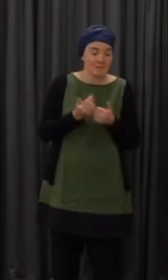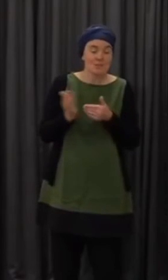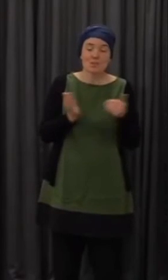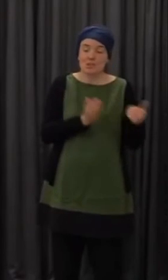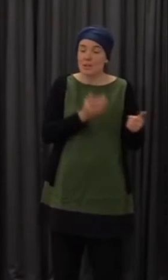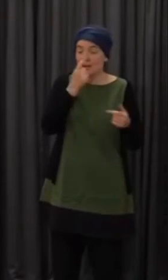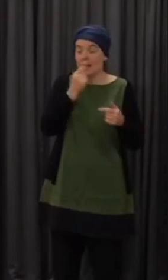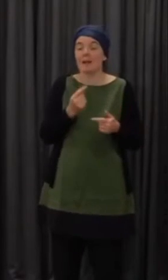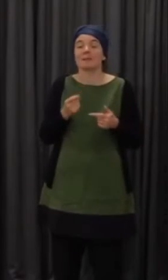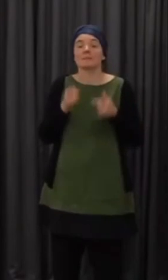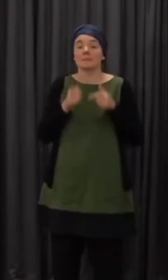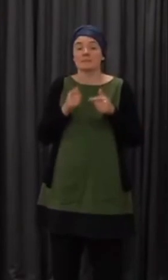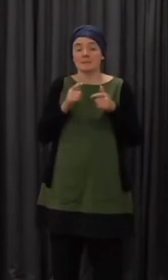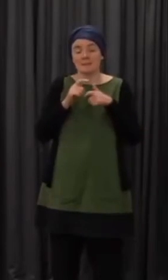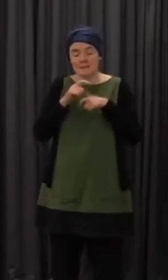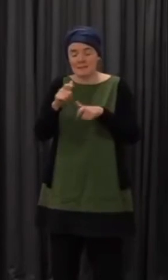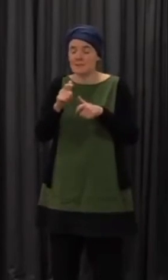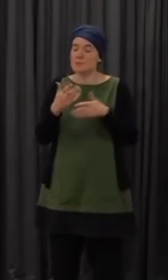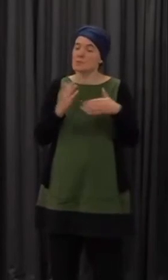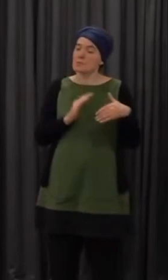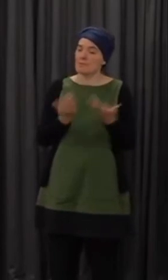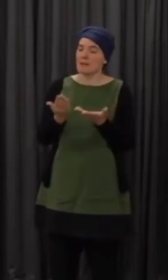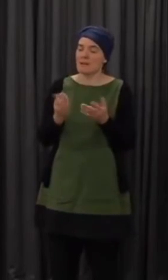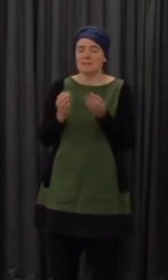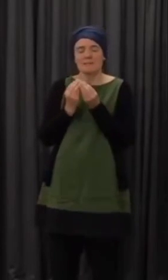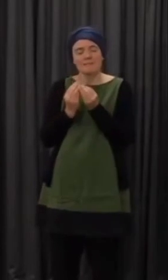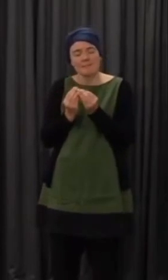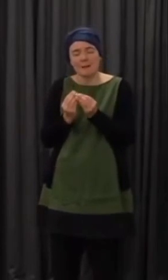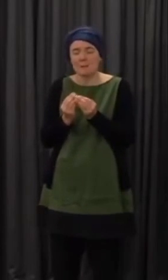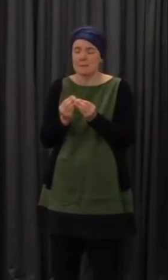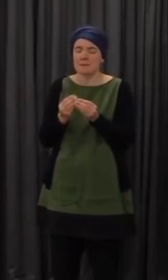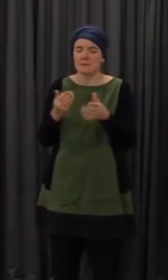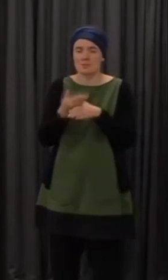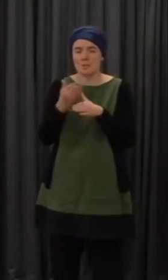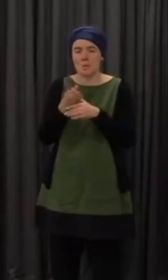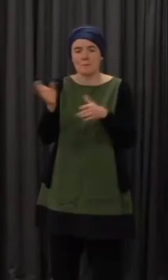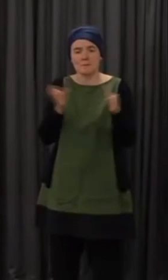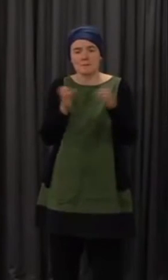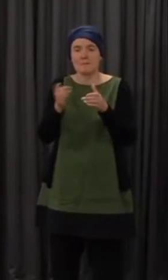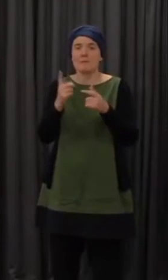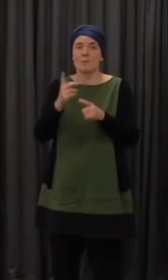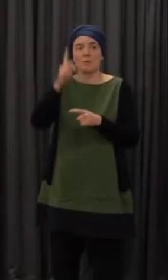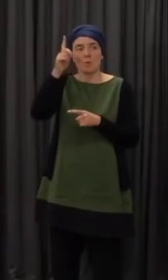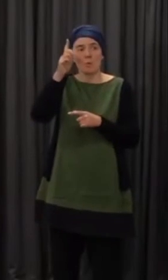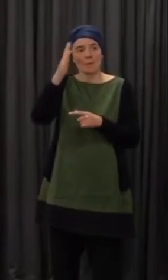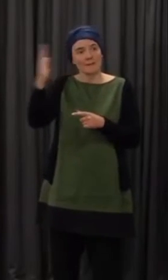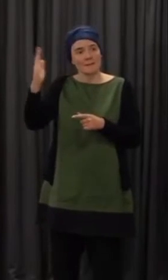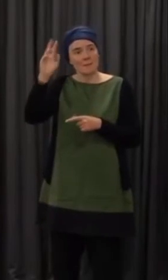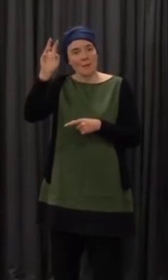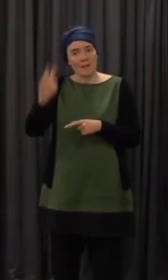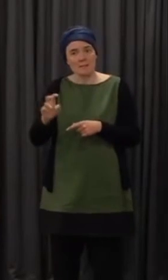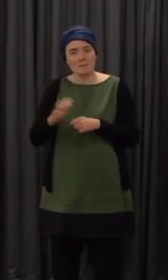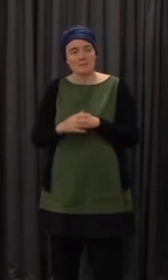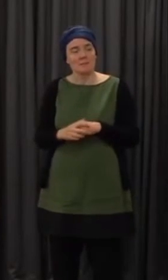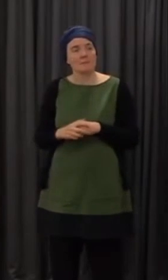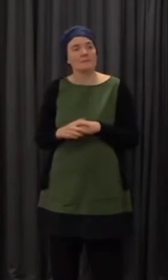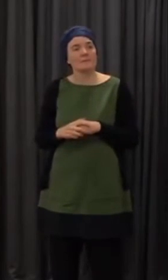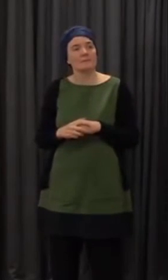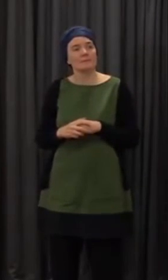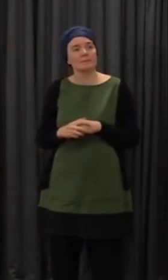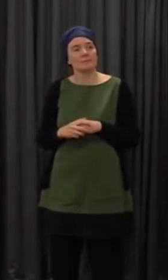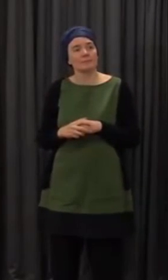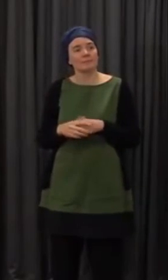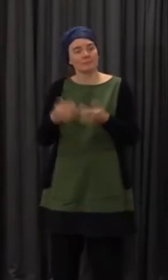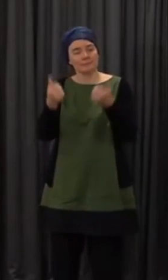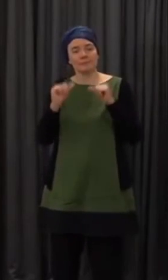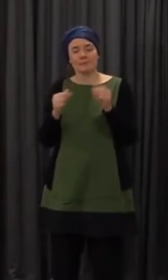incredibly valuable jobs that they provide as part of the economy of North East Wales. And finally, on my list,